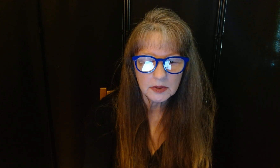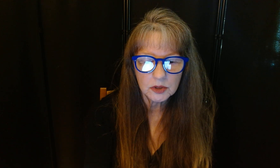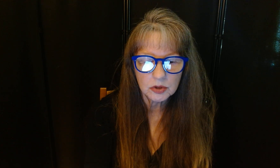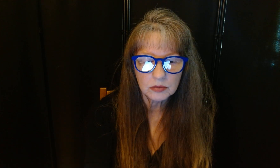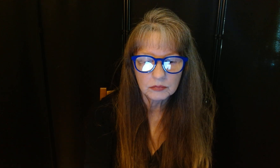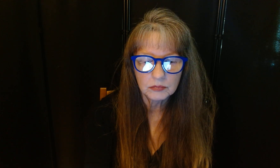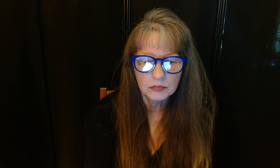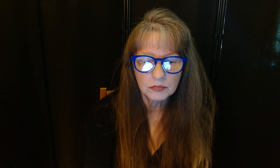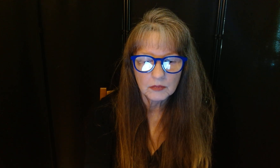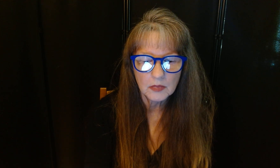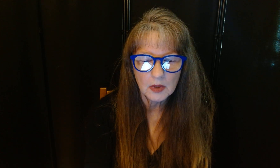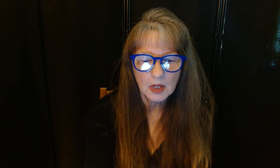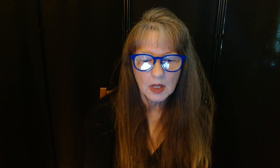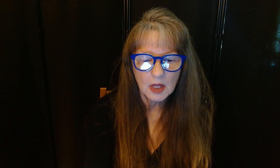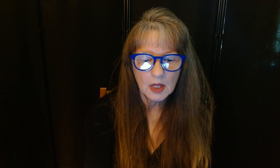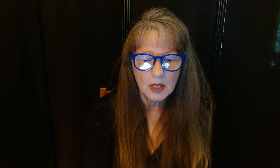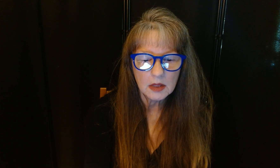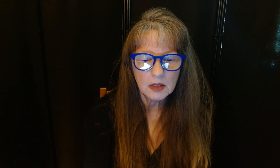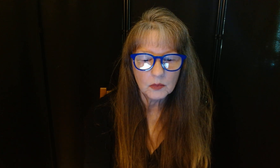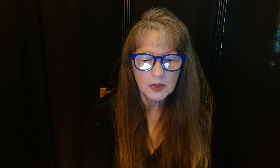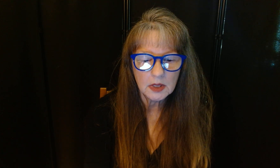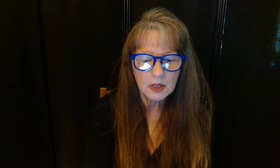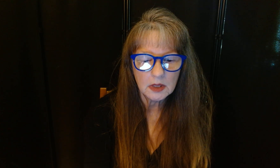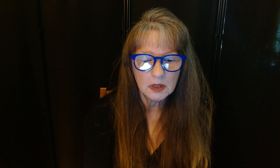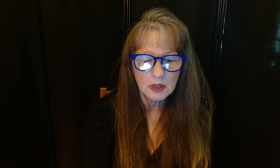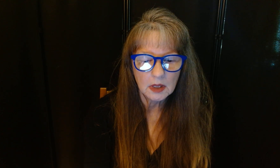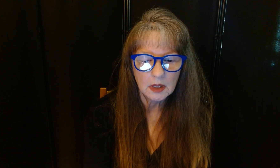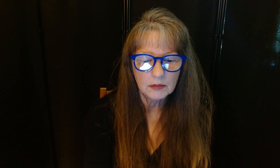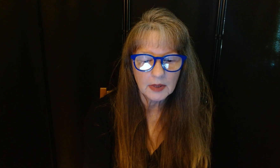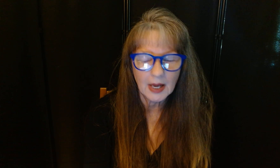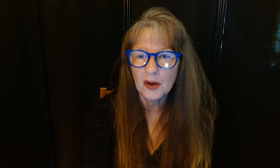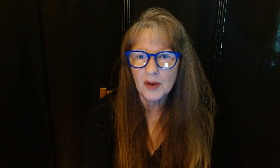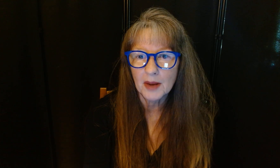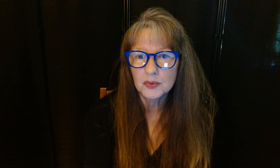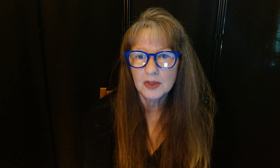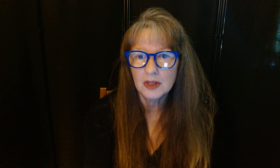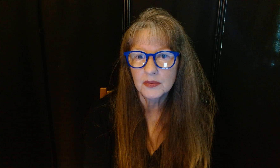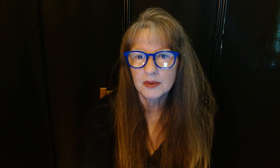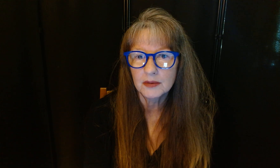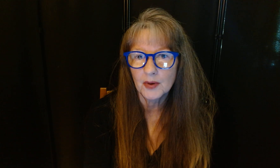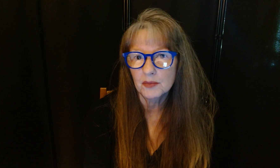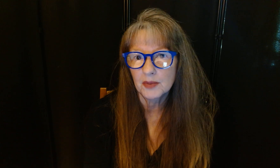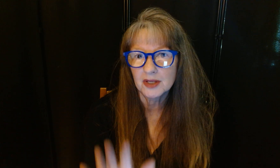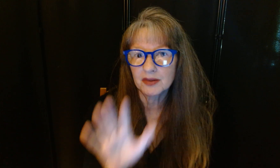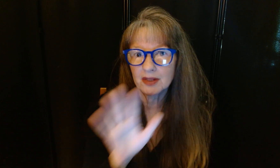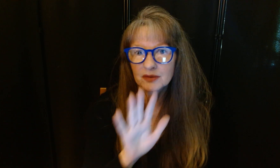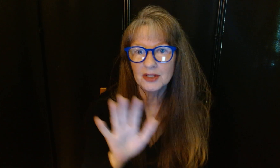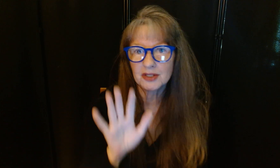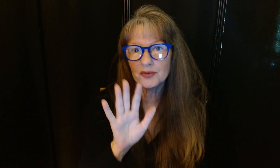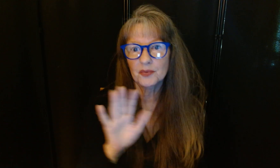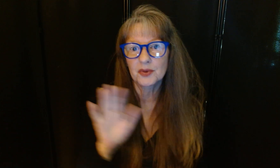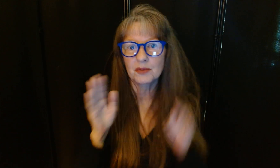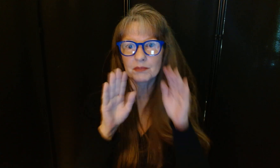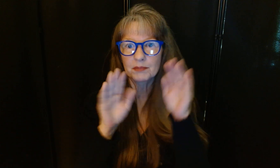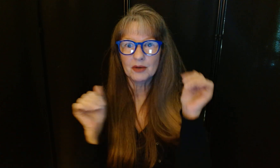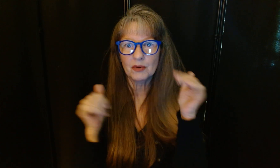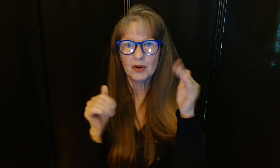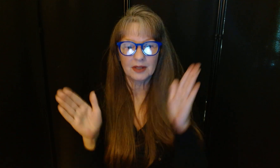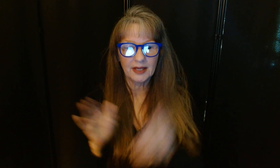Jewish. And then we, I know I'm doing it on this phone, but it's not the real bingo card like I